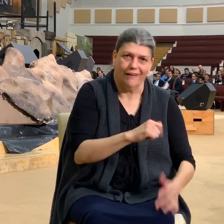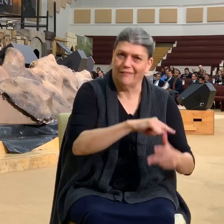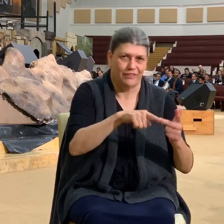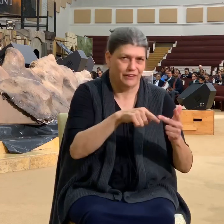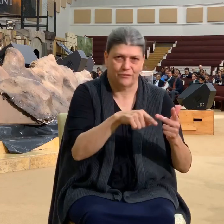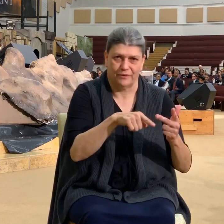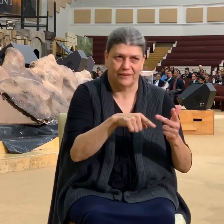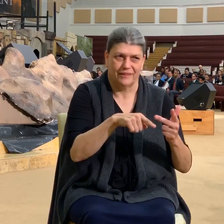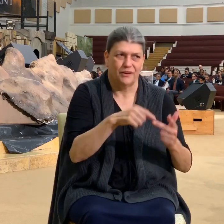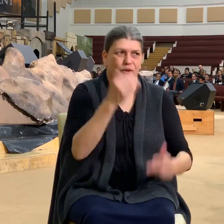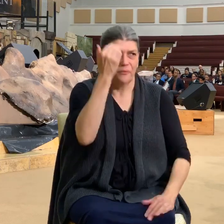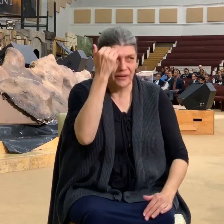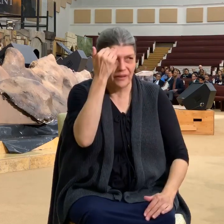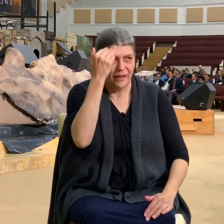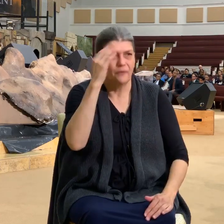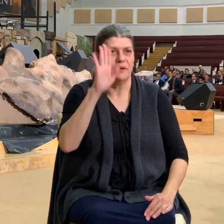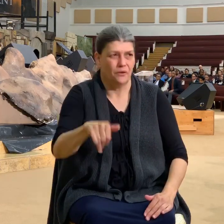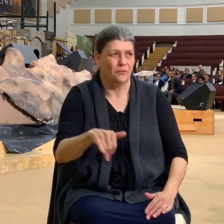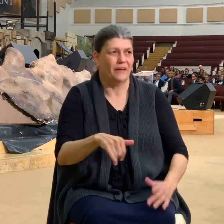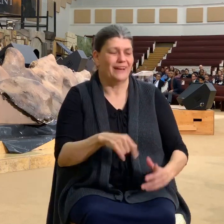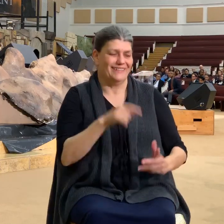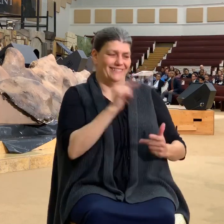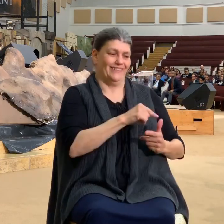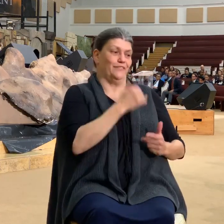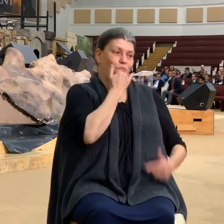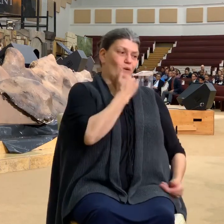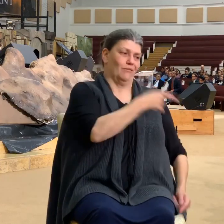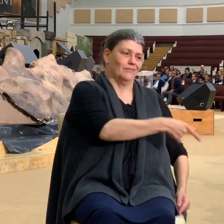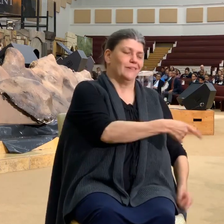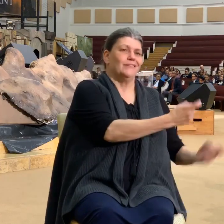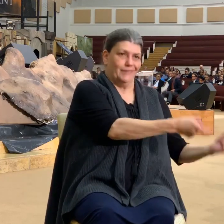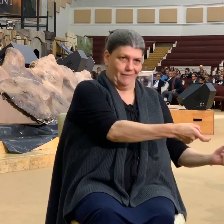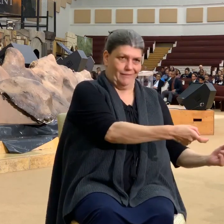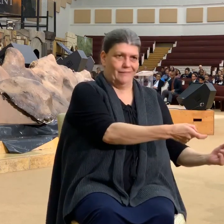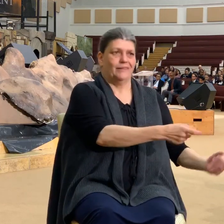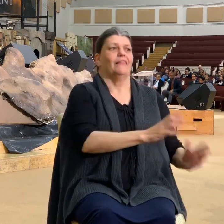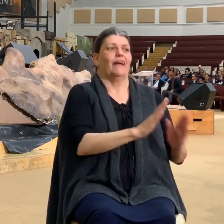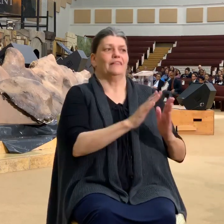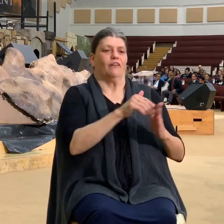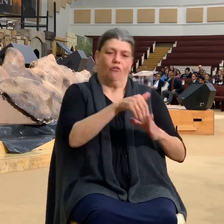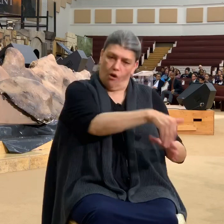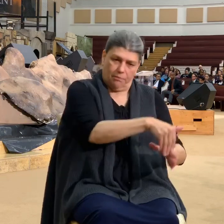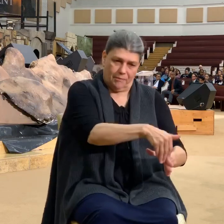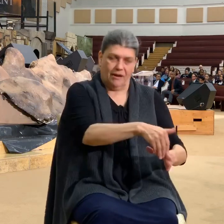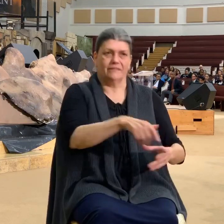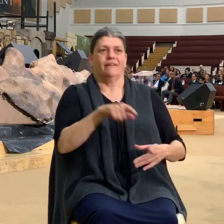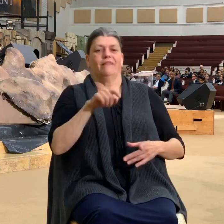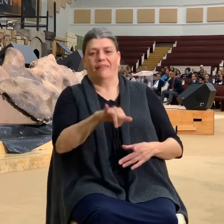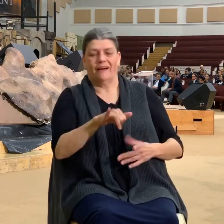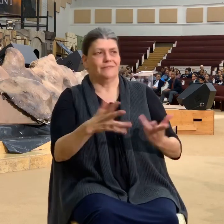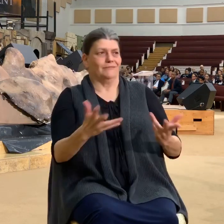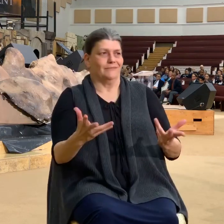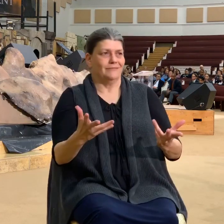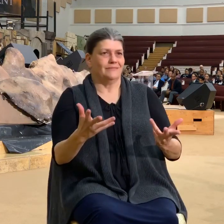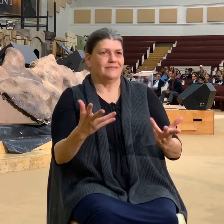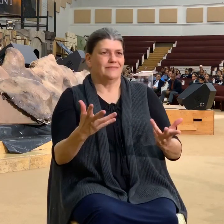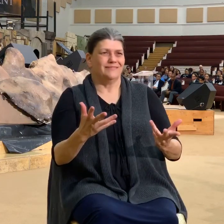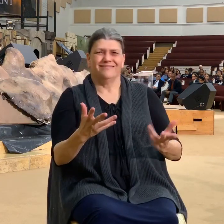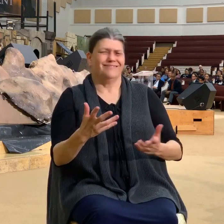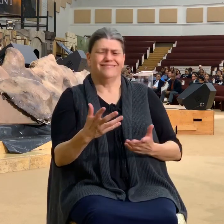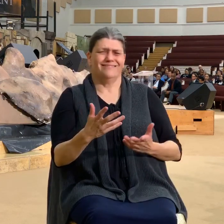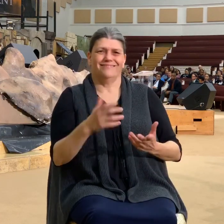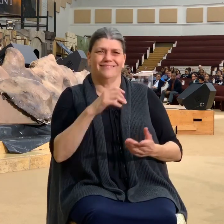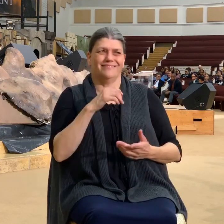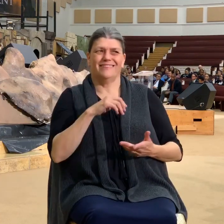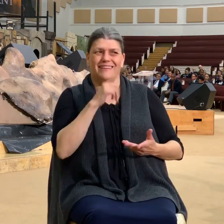know. I know that ain't the will of God, because that's a sin, that's compromise, it's going to take me away from church. He doesn't address